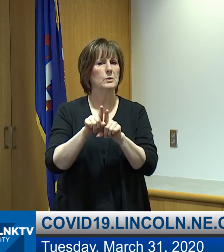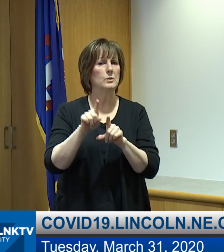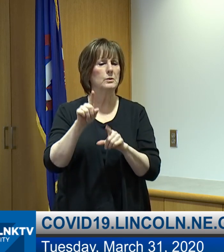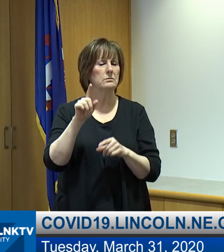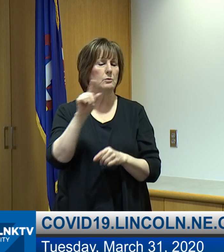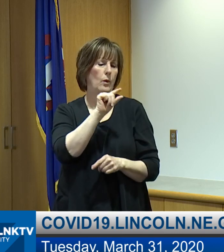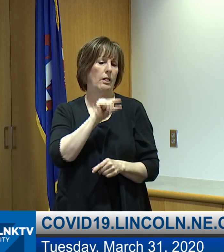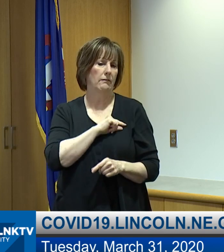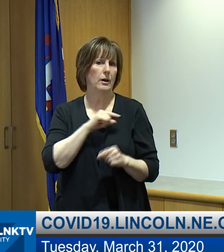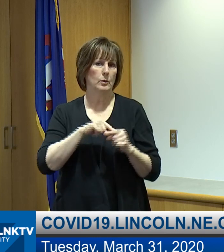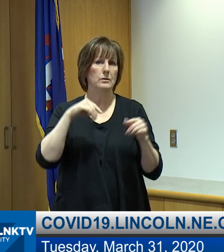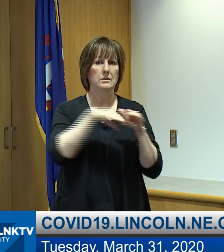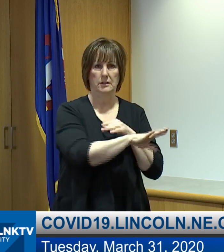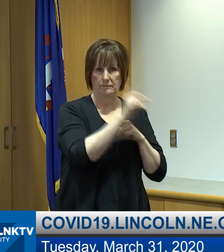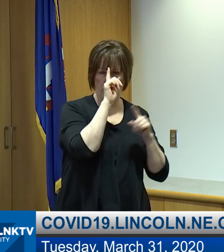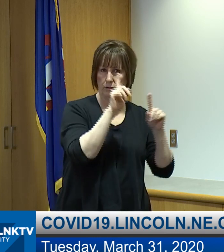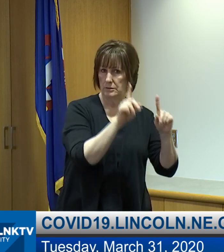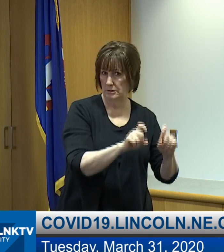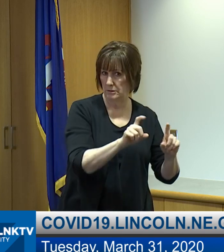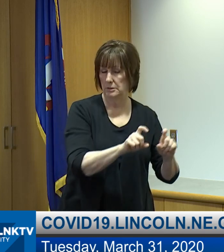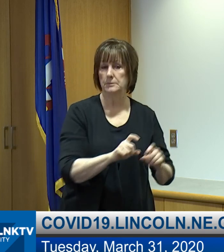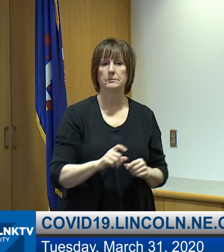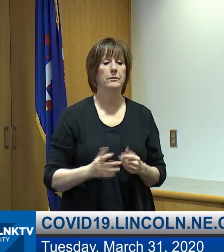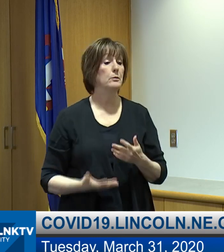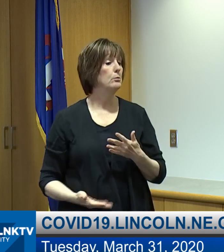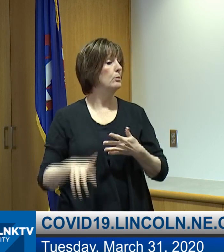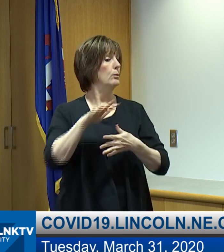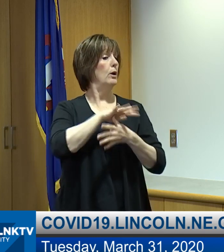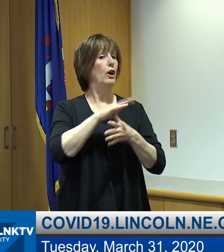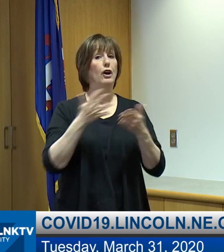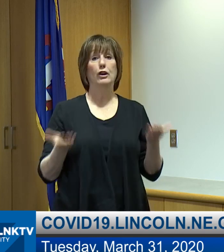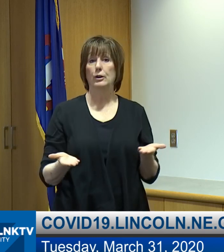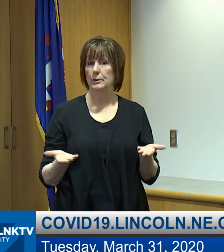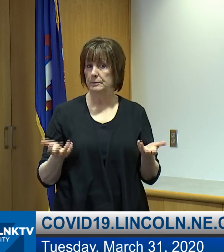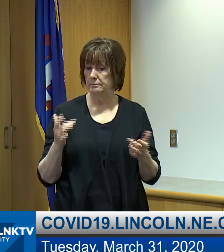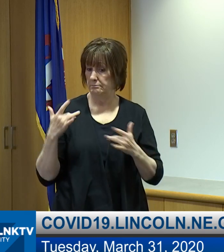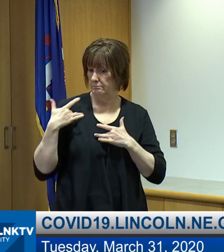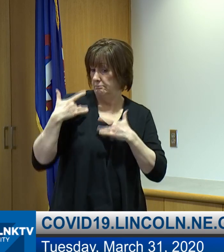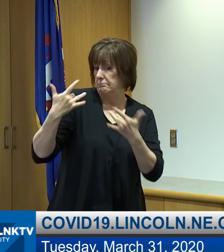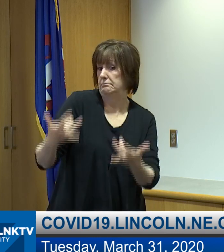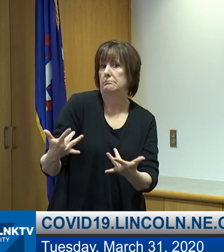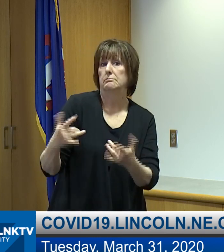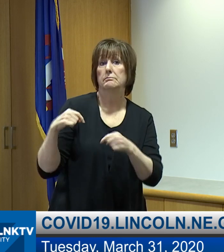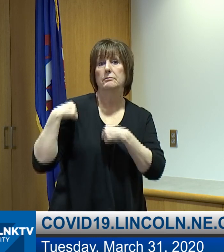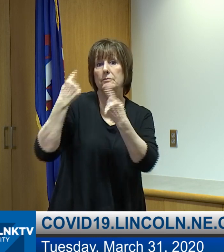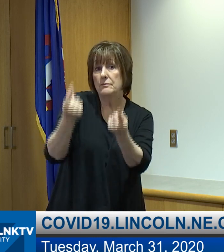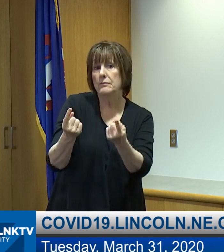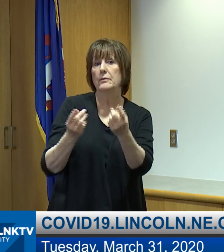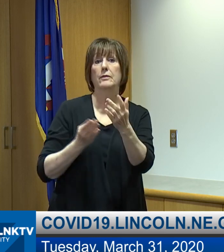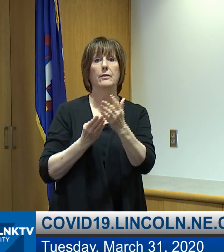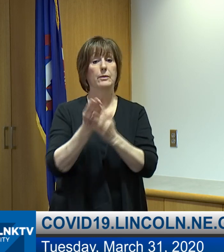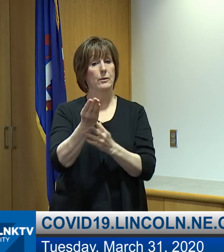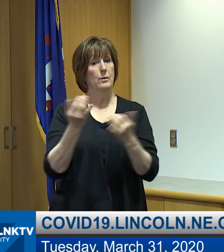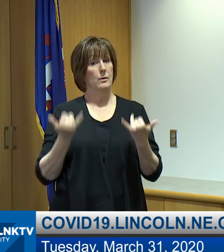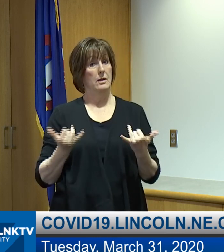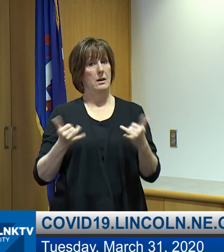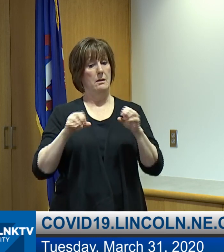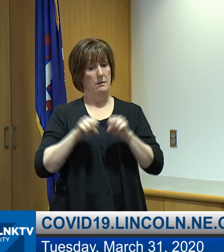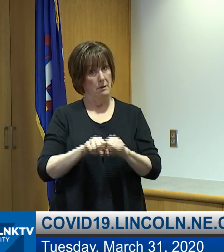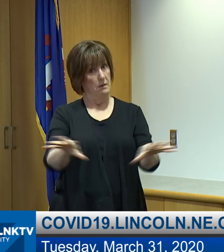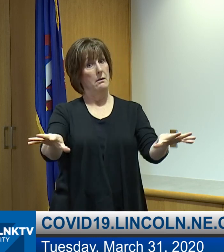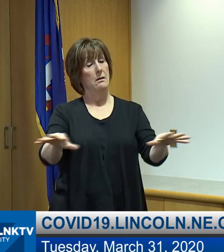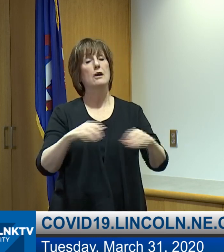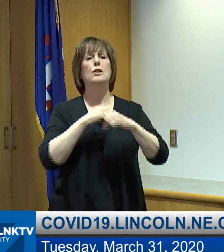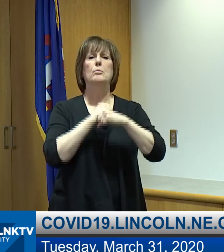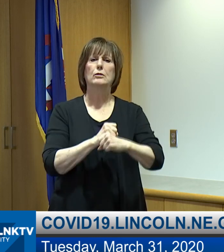testing. Our top priority here at the city in normal times, and of course throughout this pandemic, is